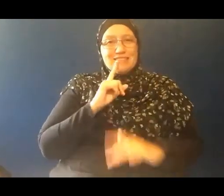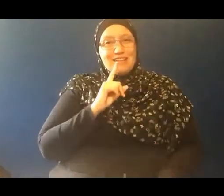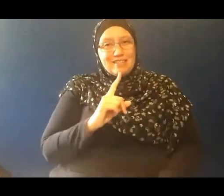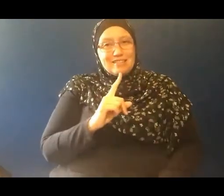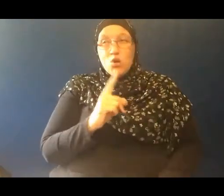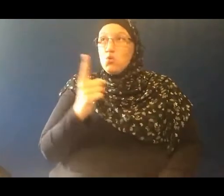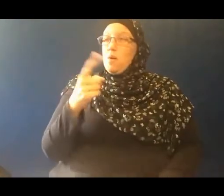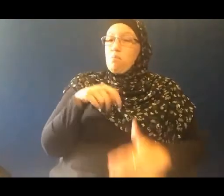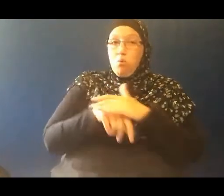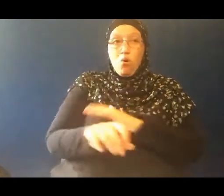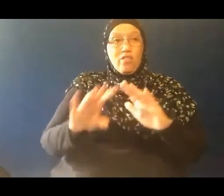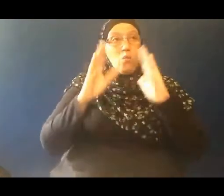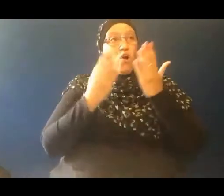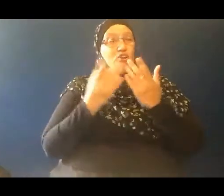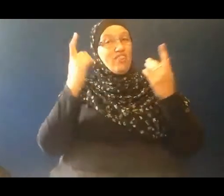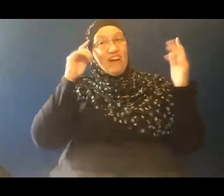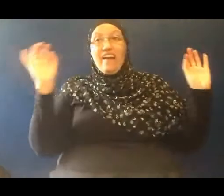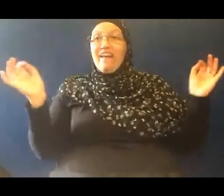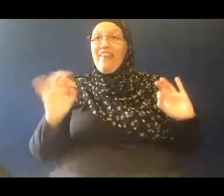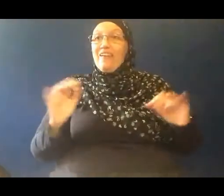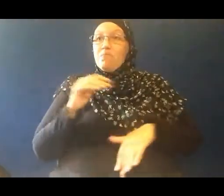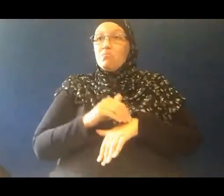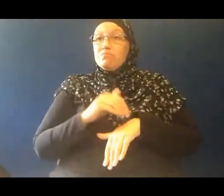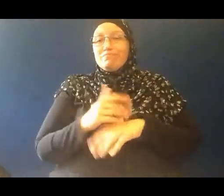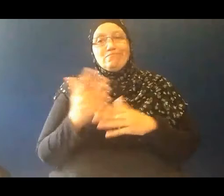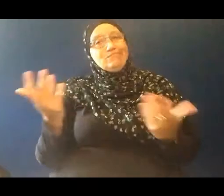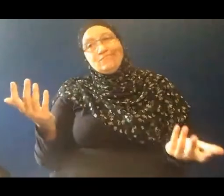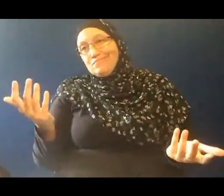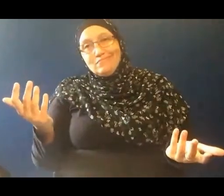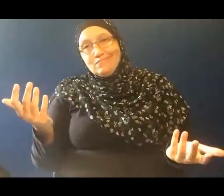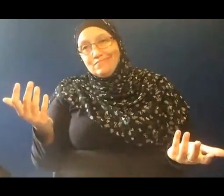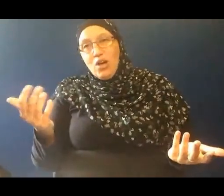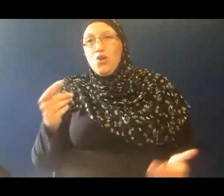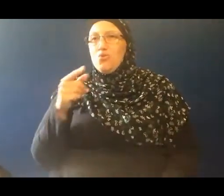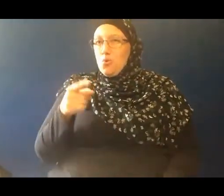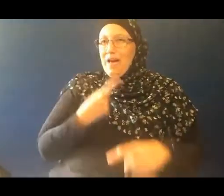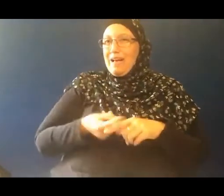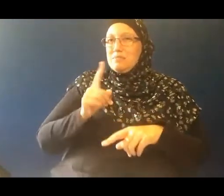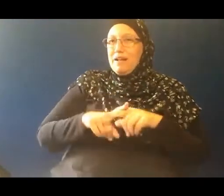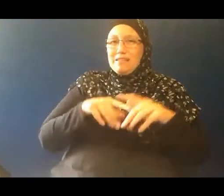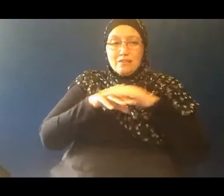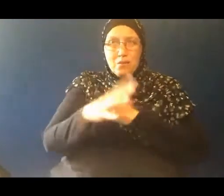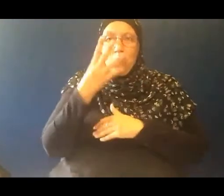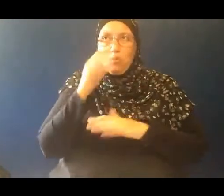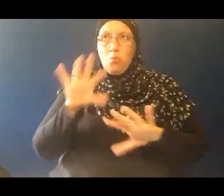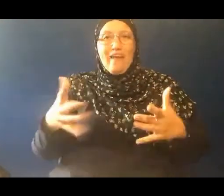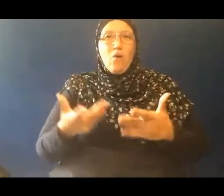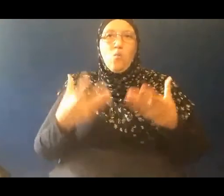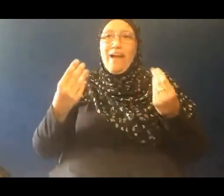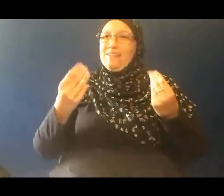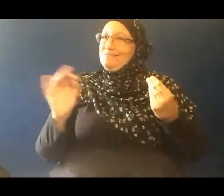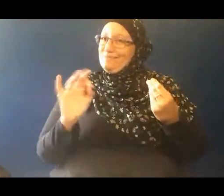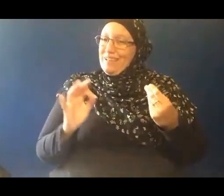is just like a step into water, of course without any tools, and expect not to get wet. So challenges in